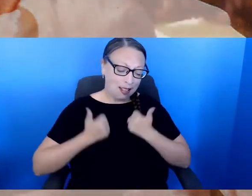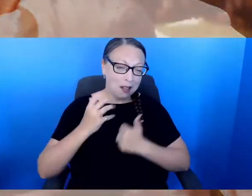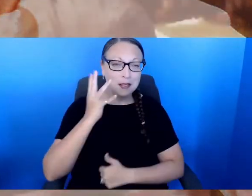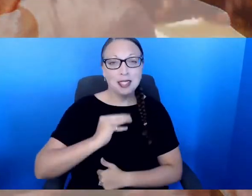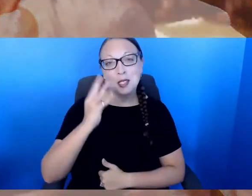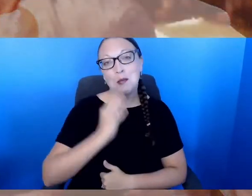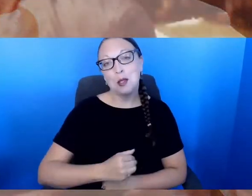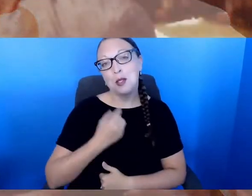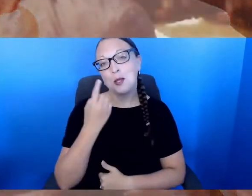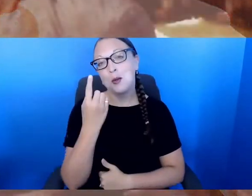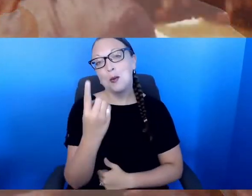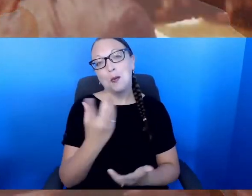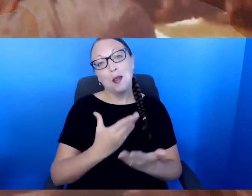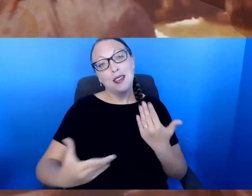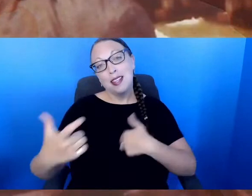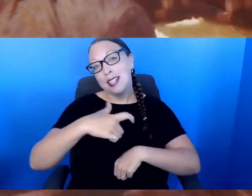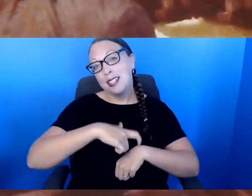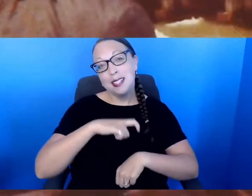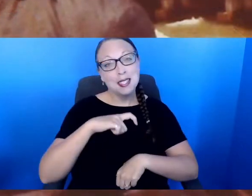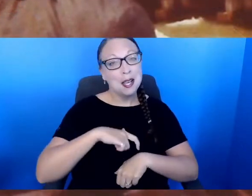one step at a time.